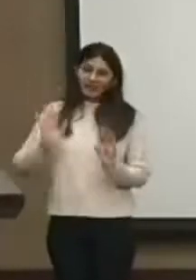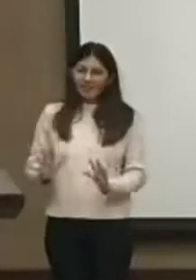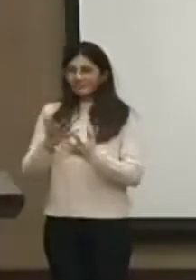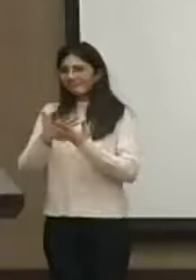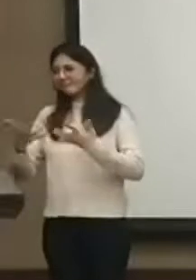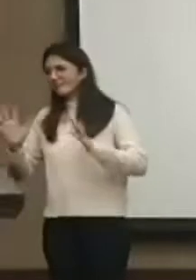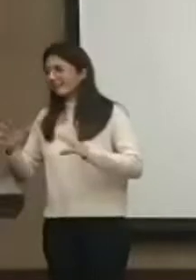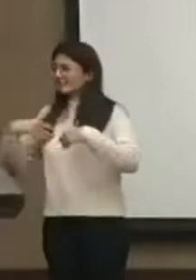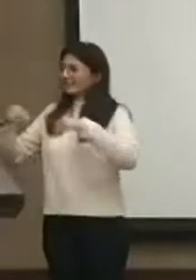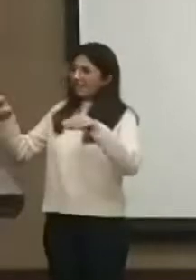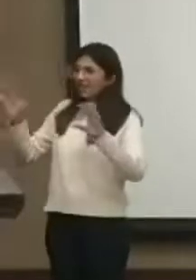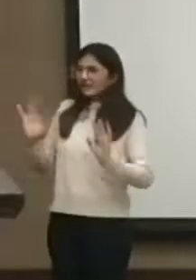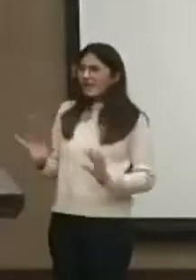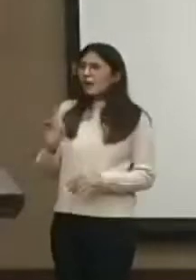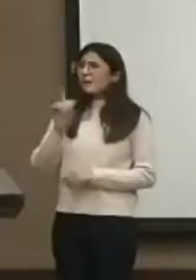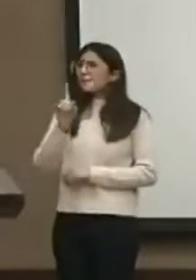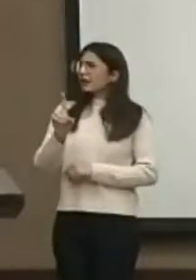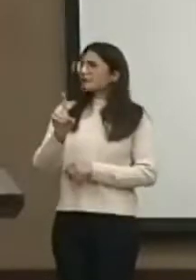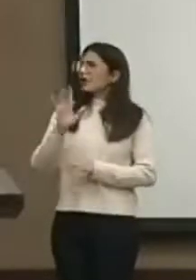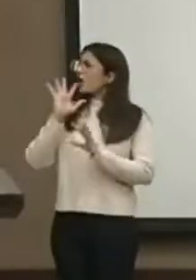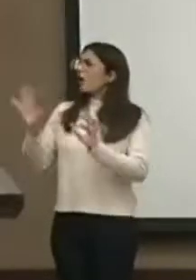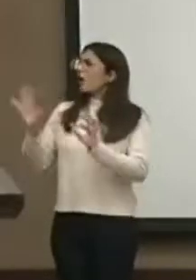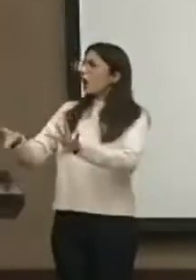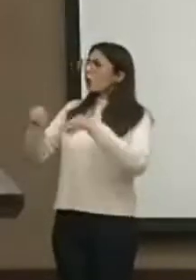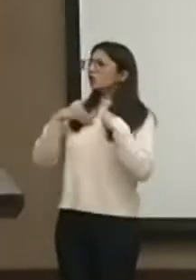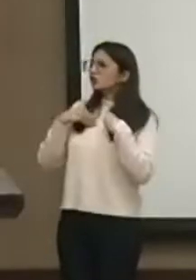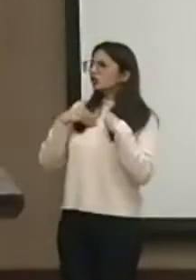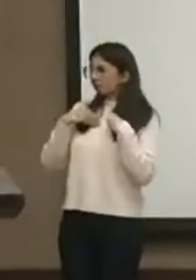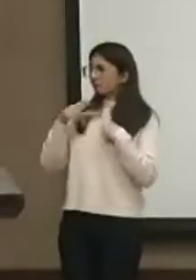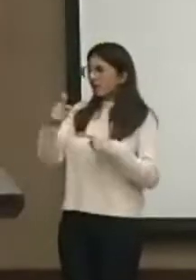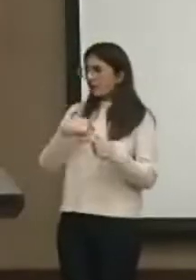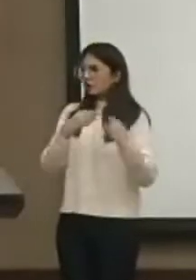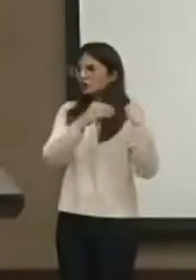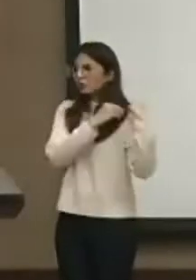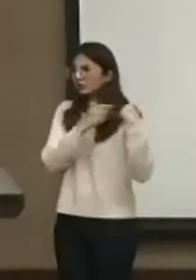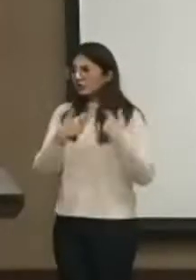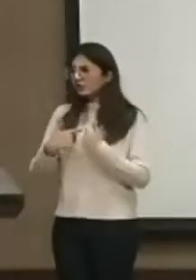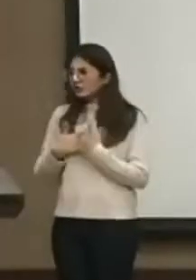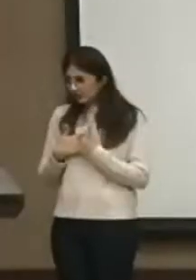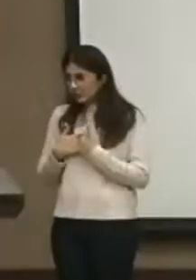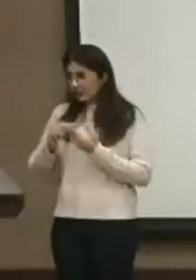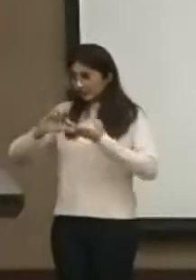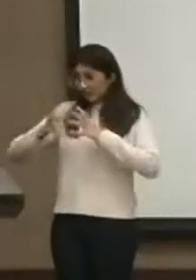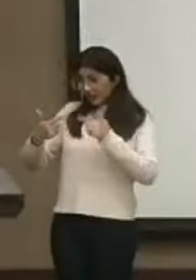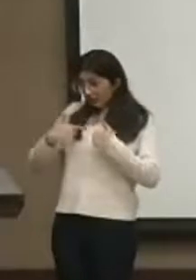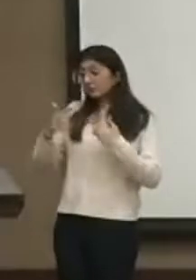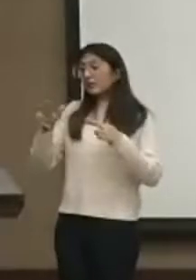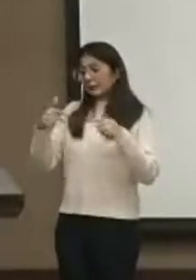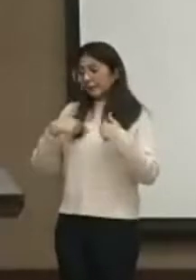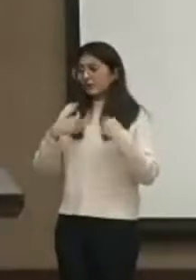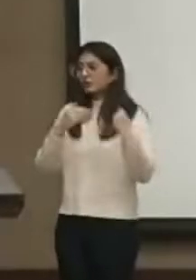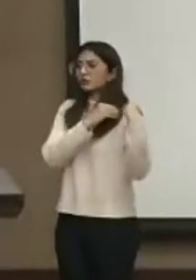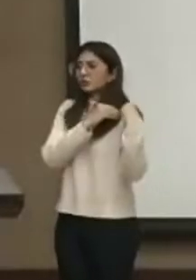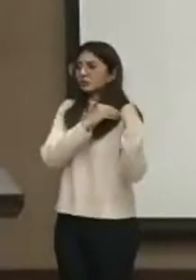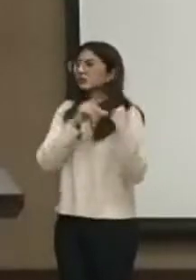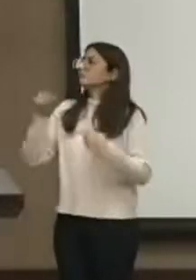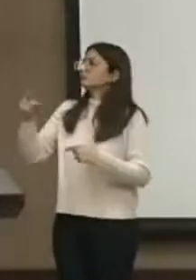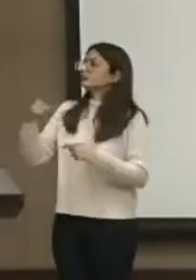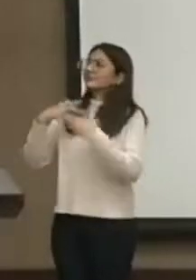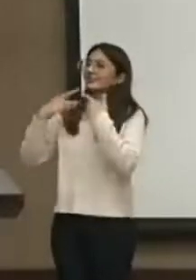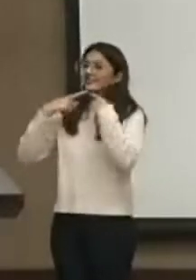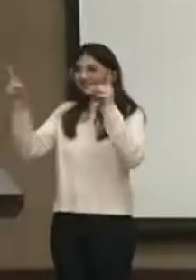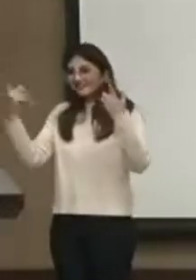our customers. We actually take ownership. We heard accountability from you. Shri Gogoi talked about it,